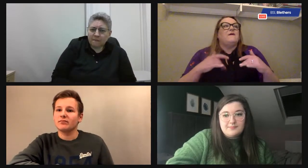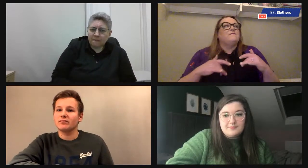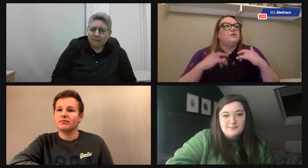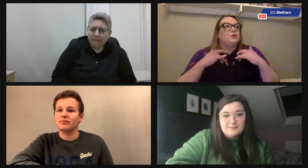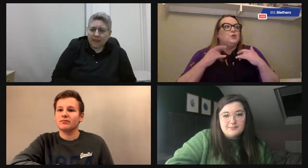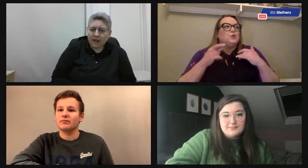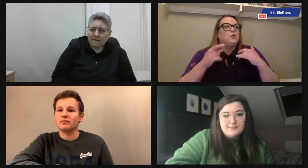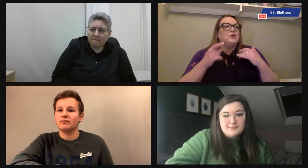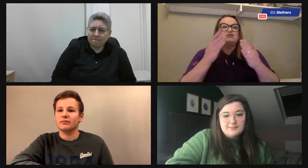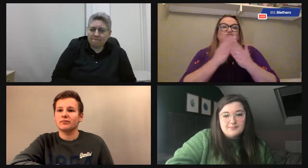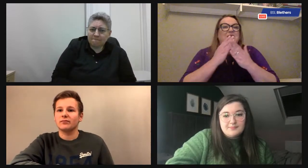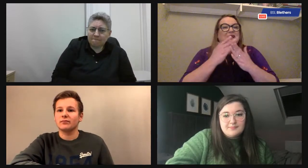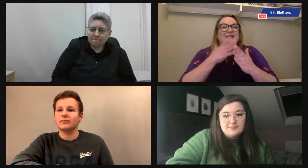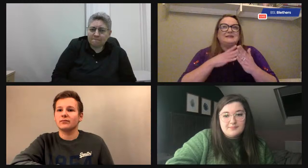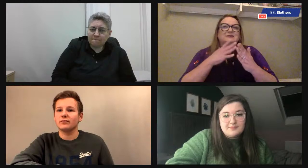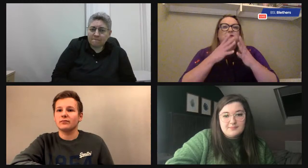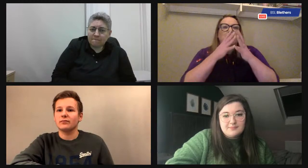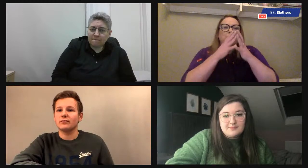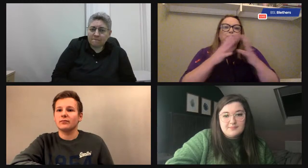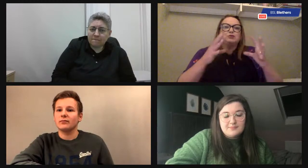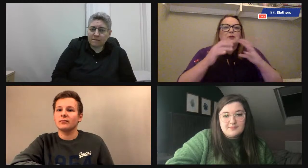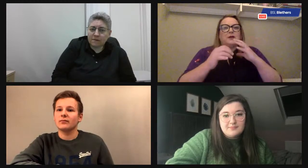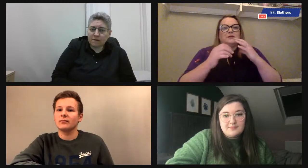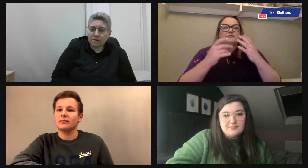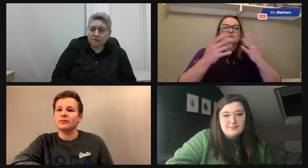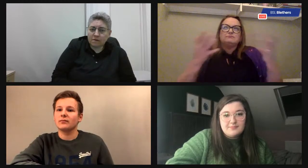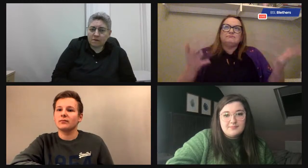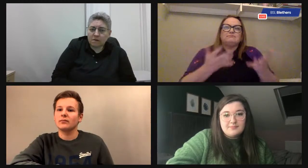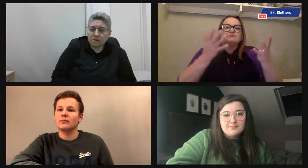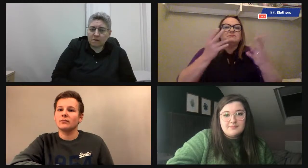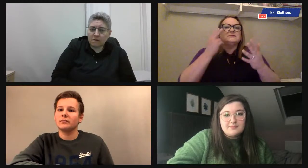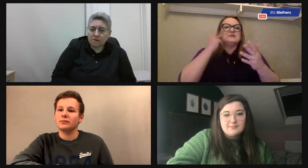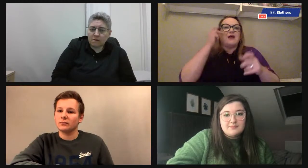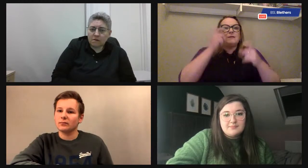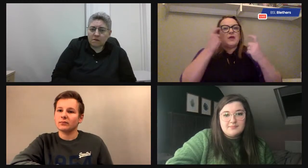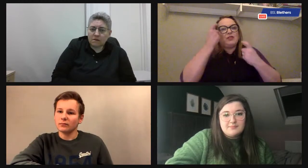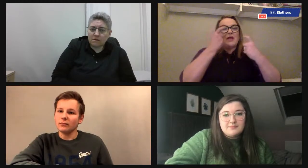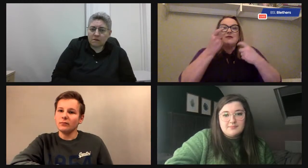that these issues have gone away, Moira? Or